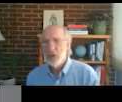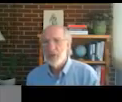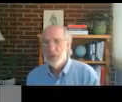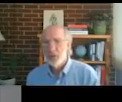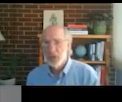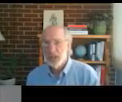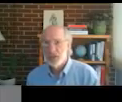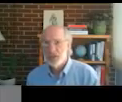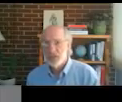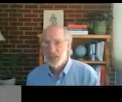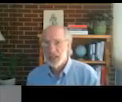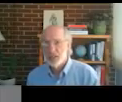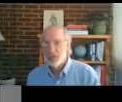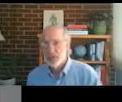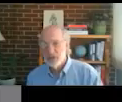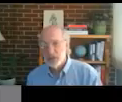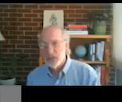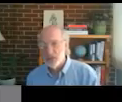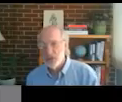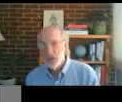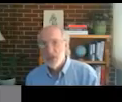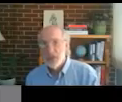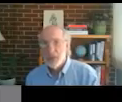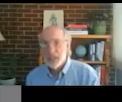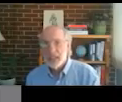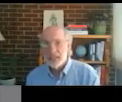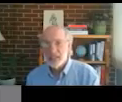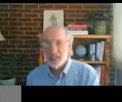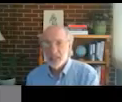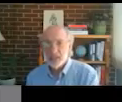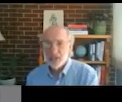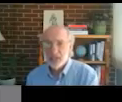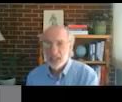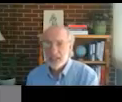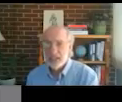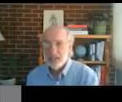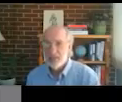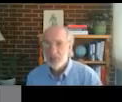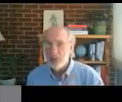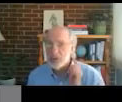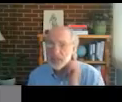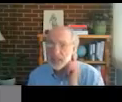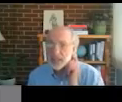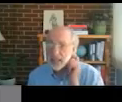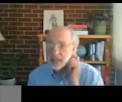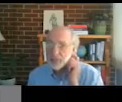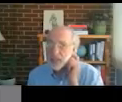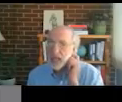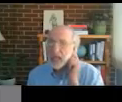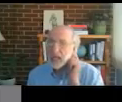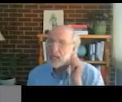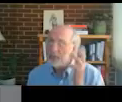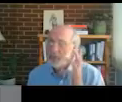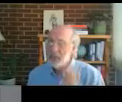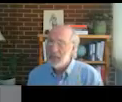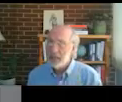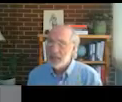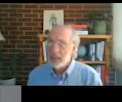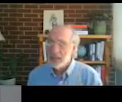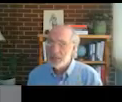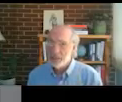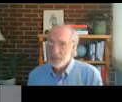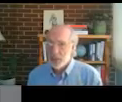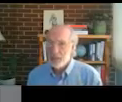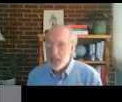teaching a full range of sign language, the full language, may be necessary. In those cases, it's important that